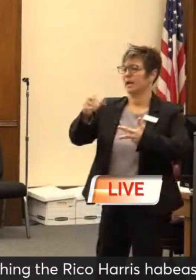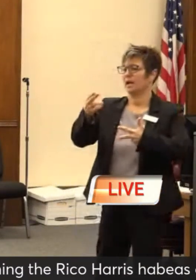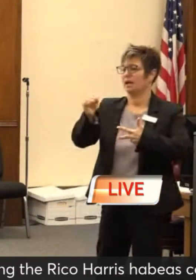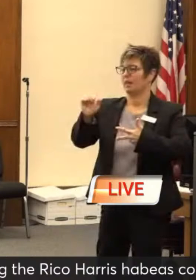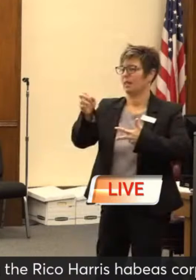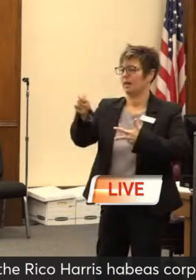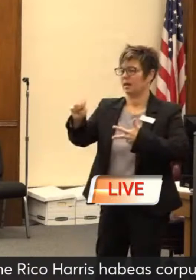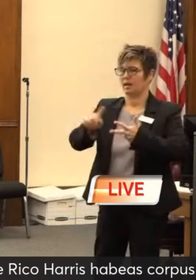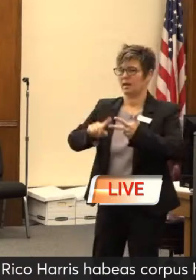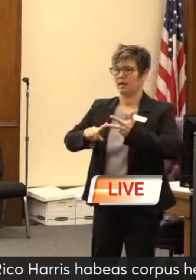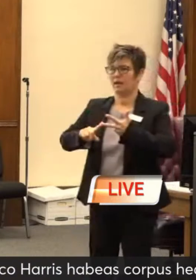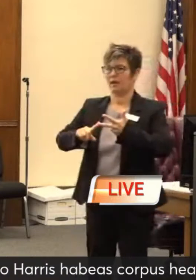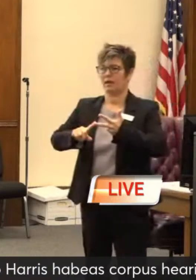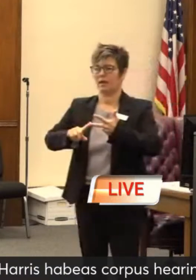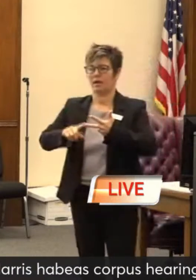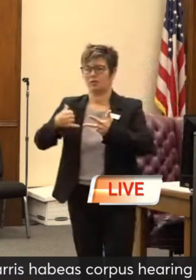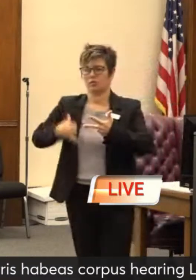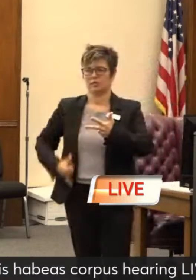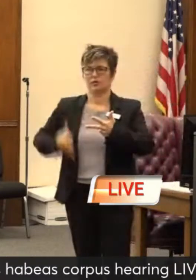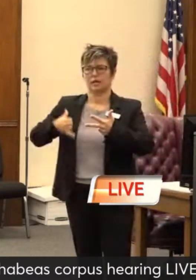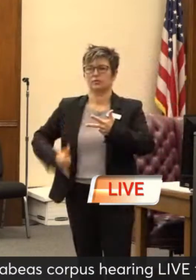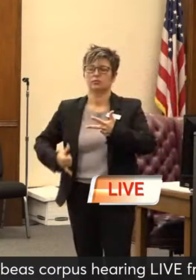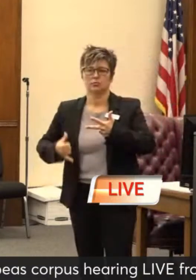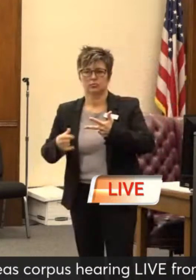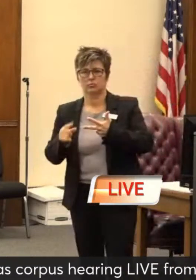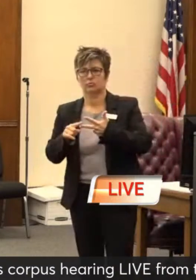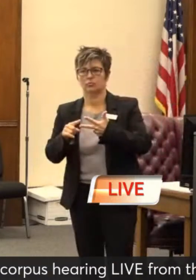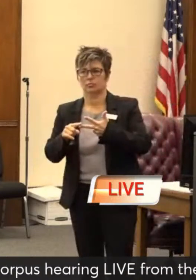And Christopher Tester. Thank you, Your Honor.